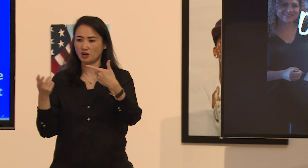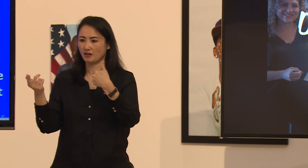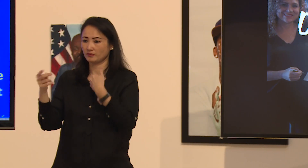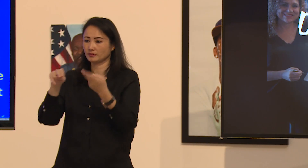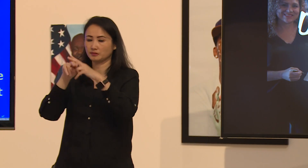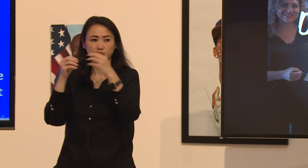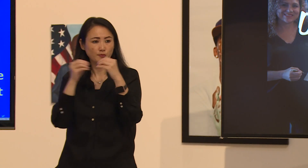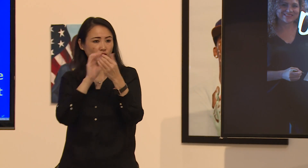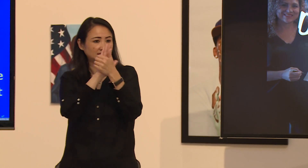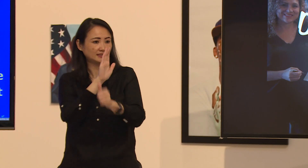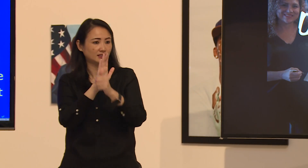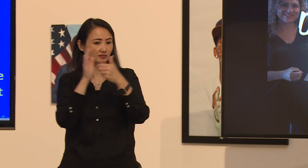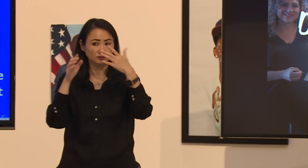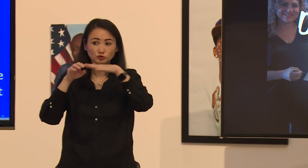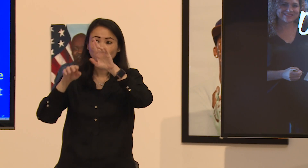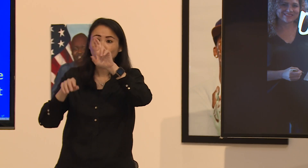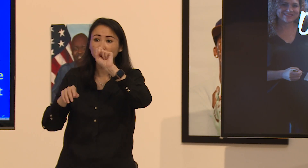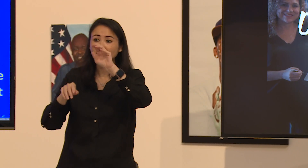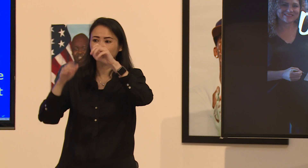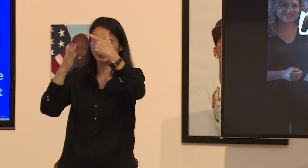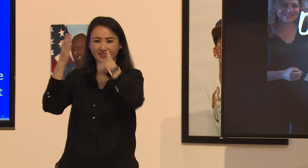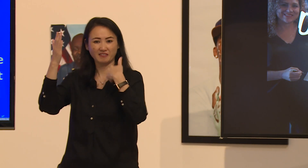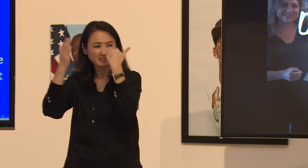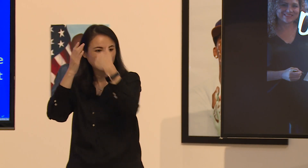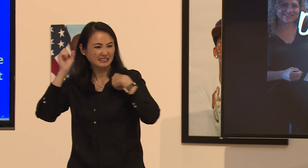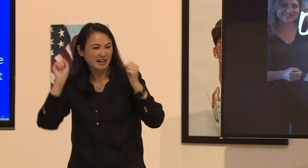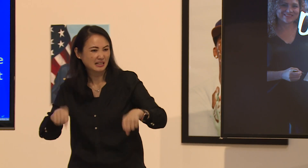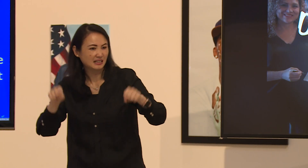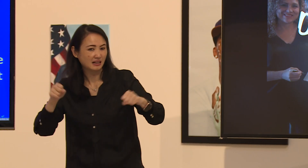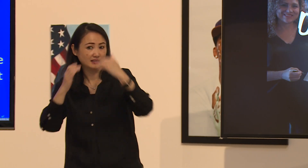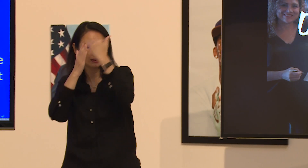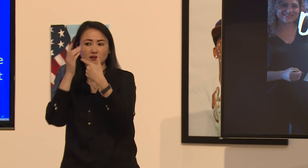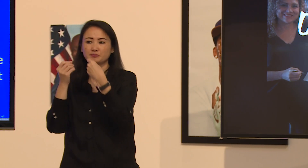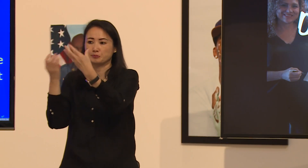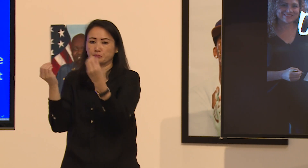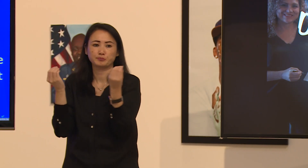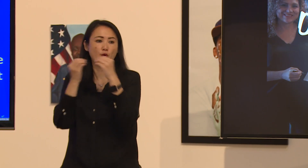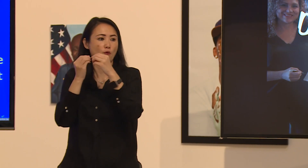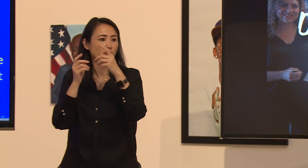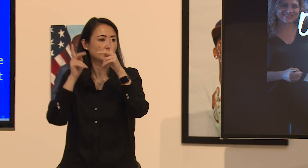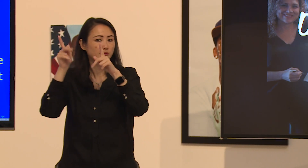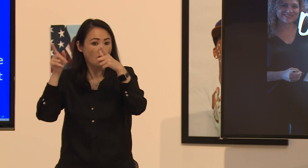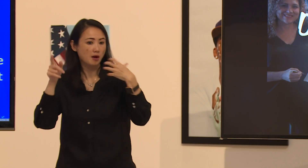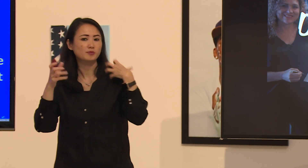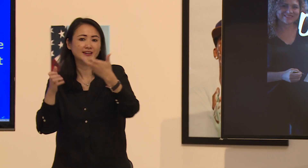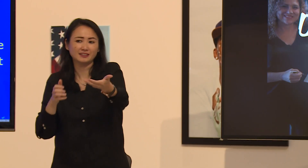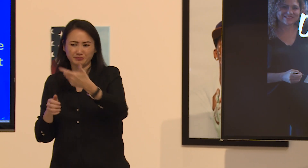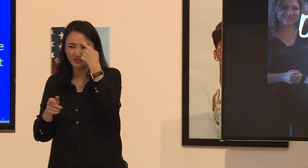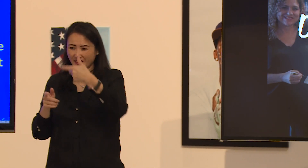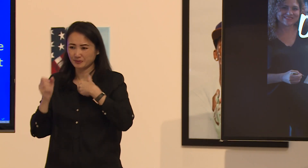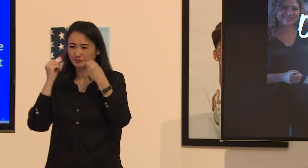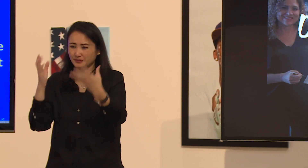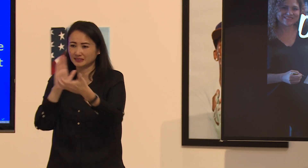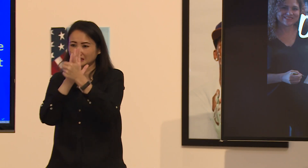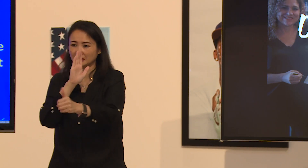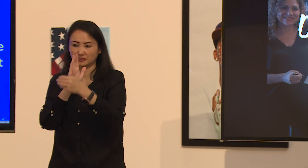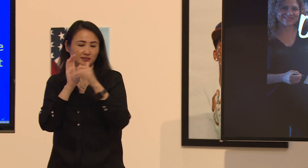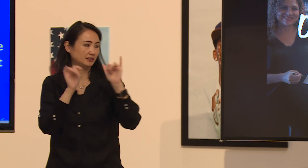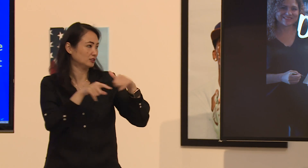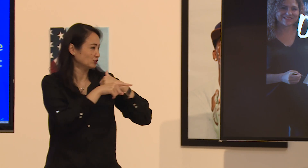back. You saw the skills of people going into the environment increase. Some jobs were easier, some were harder, but